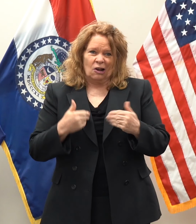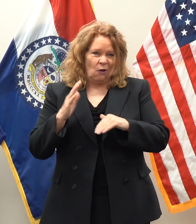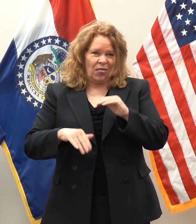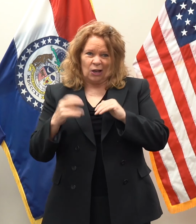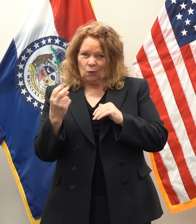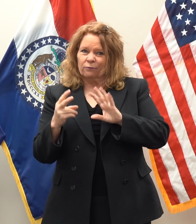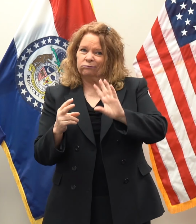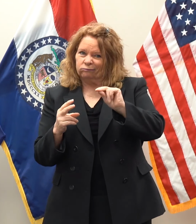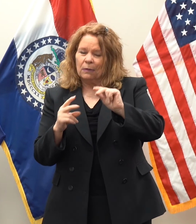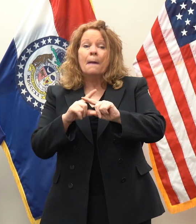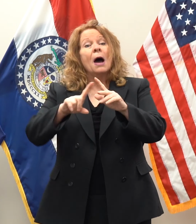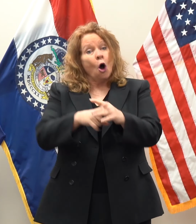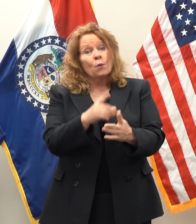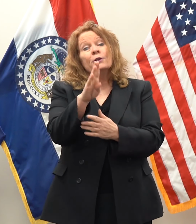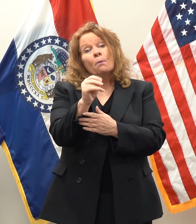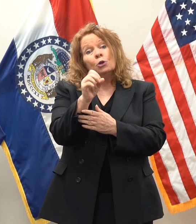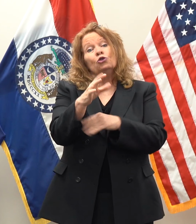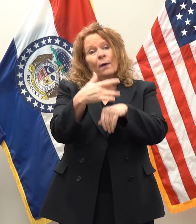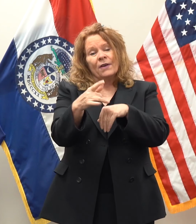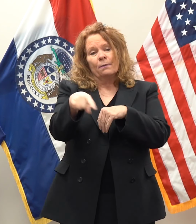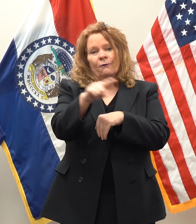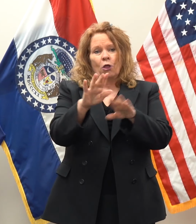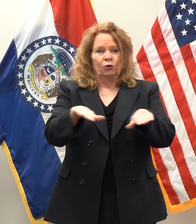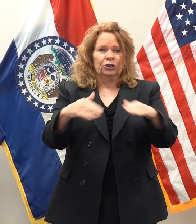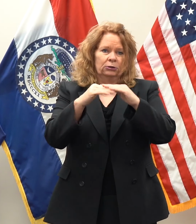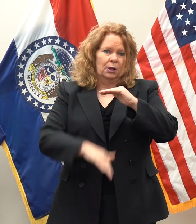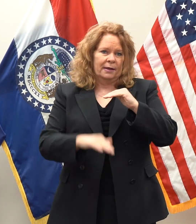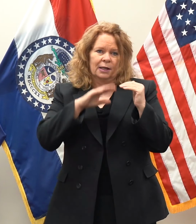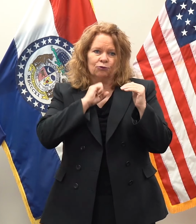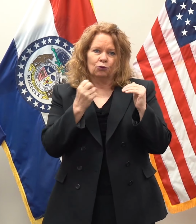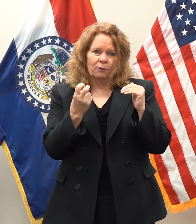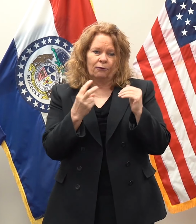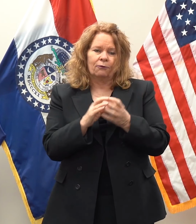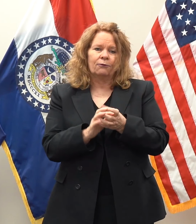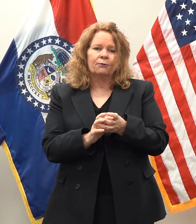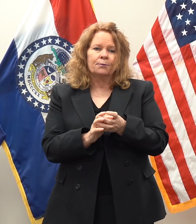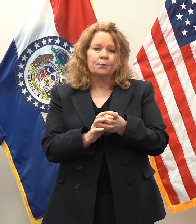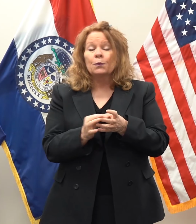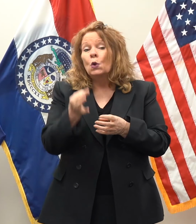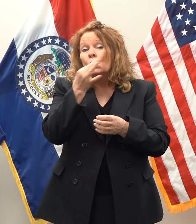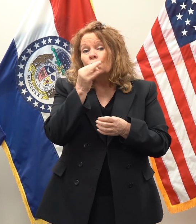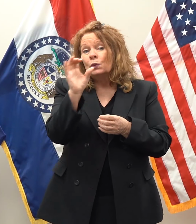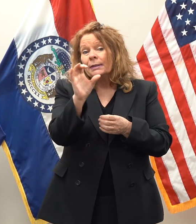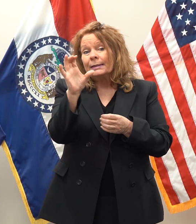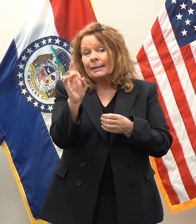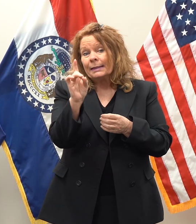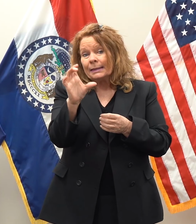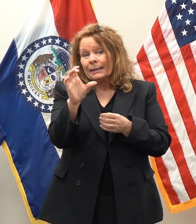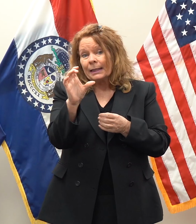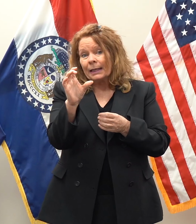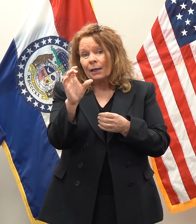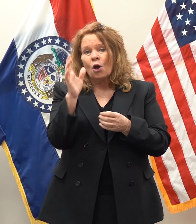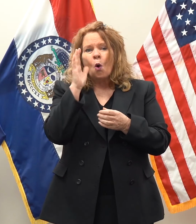offer the original booster shot for those under 12. In the coming weeks, the CDC is expected to